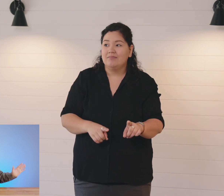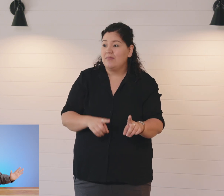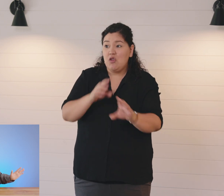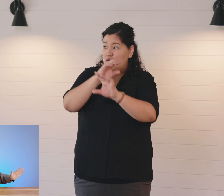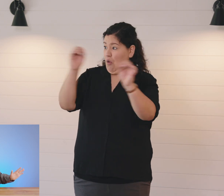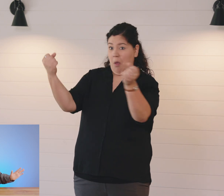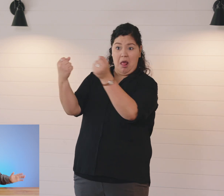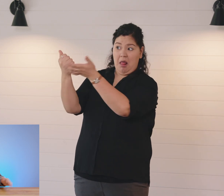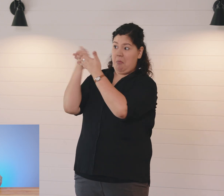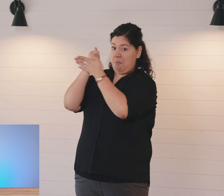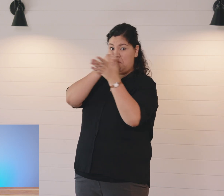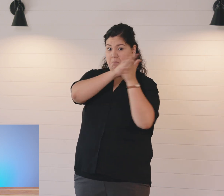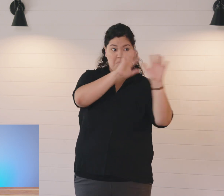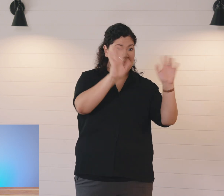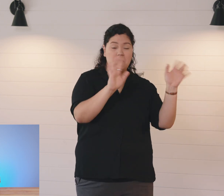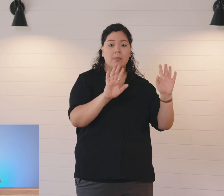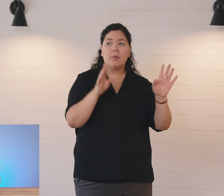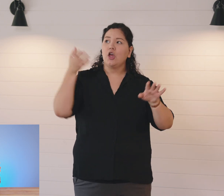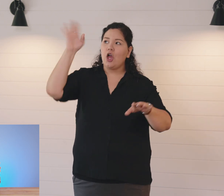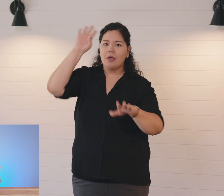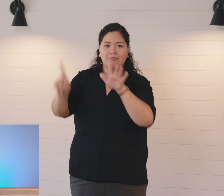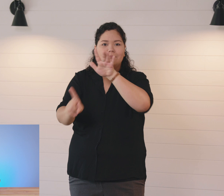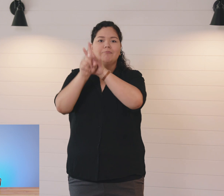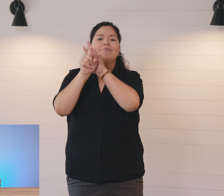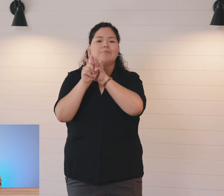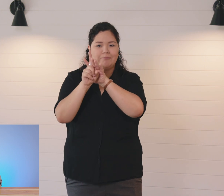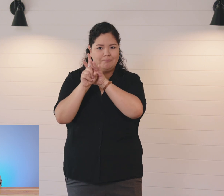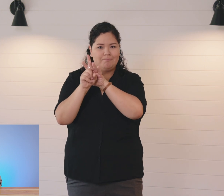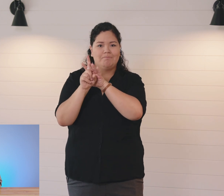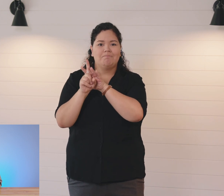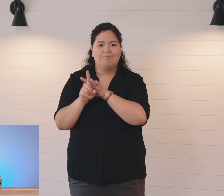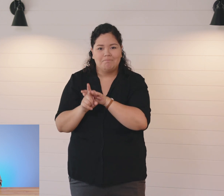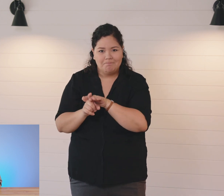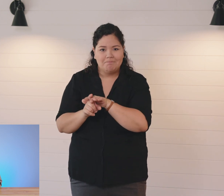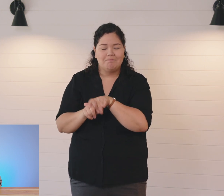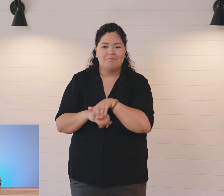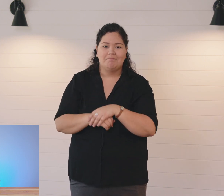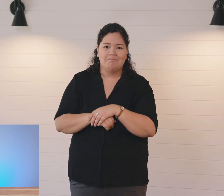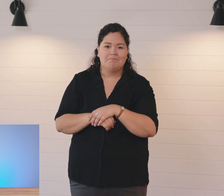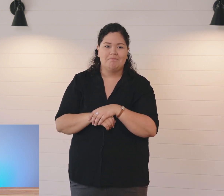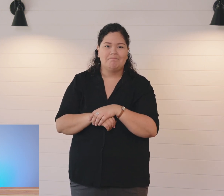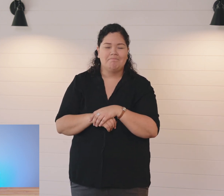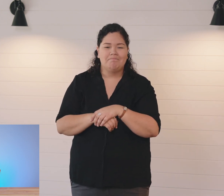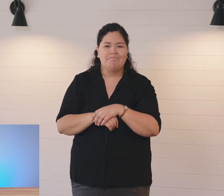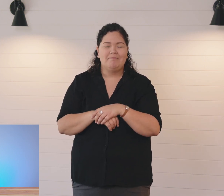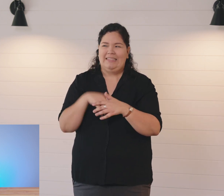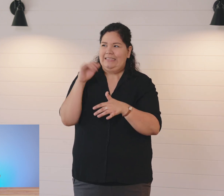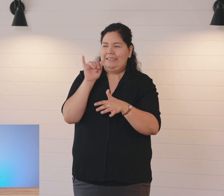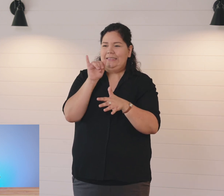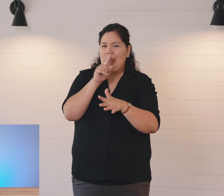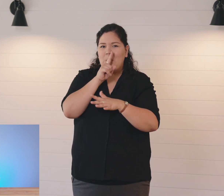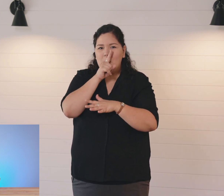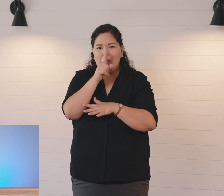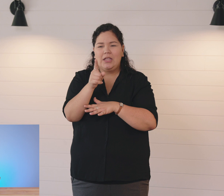from anyone, God showed up. Like in a palatable,